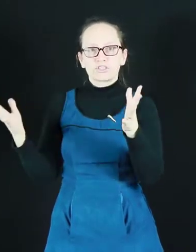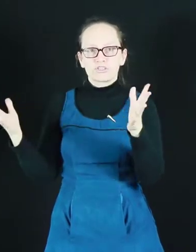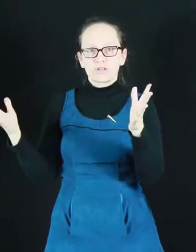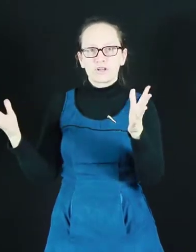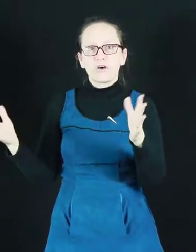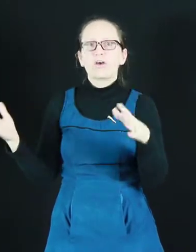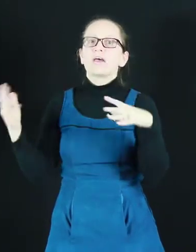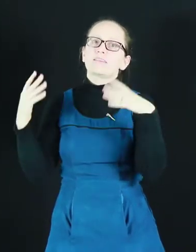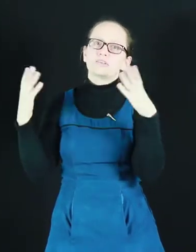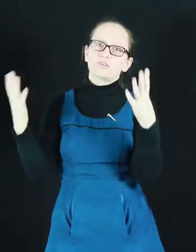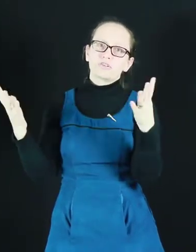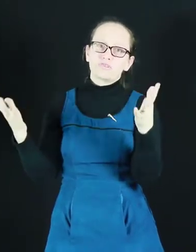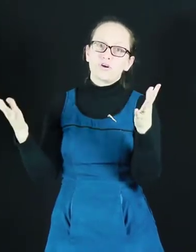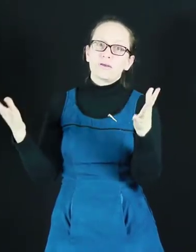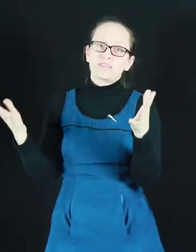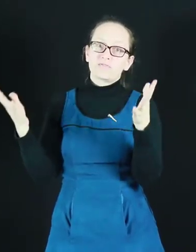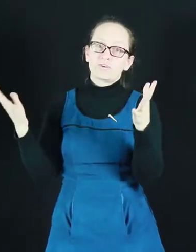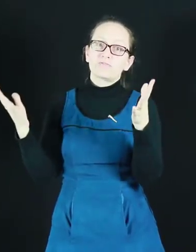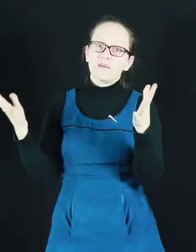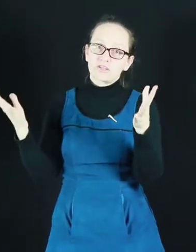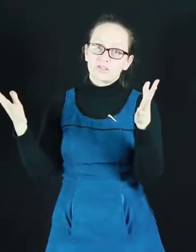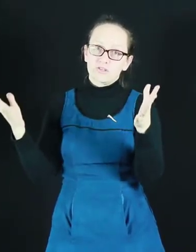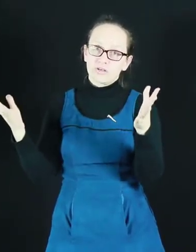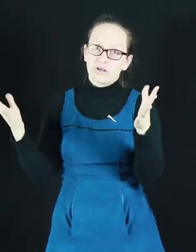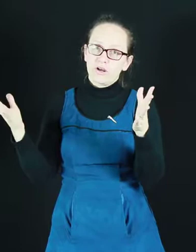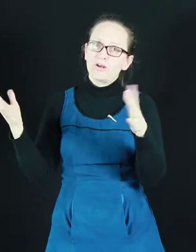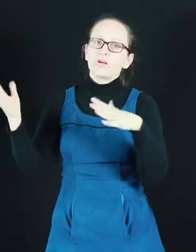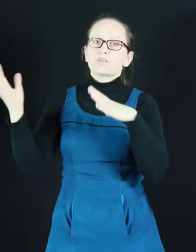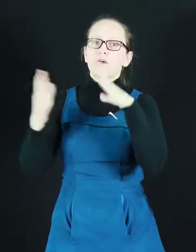to occur, and there's also no method for convection to occur. So